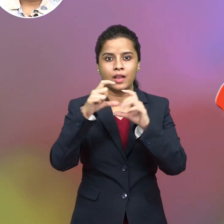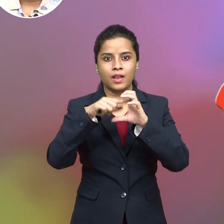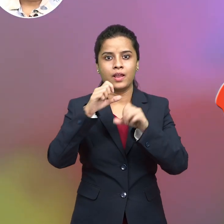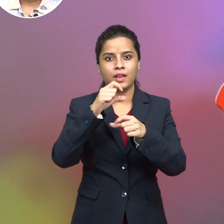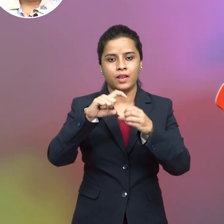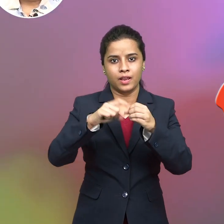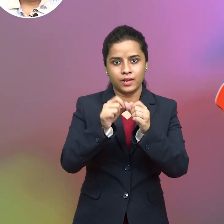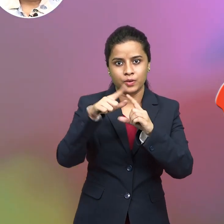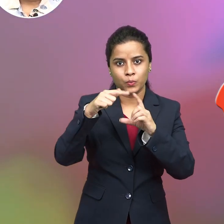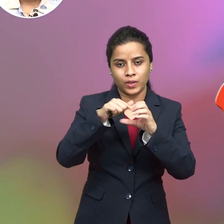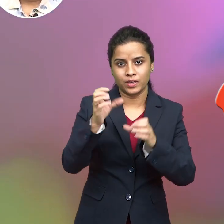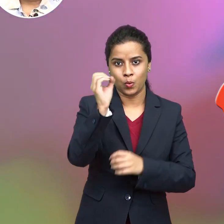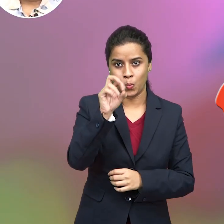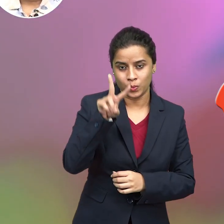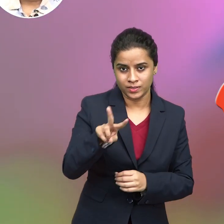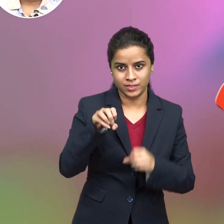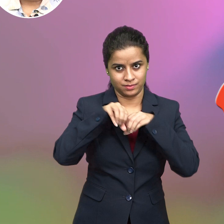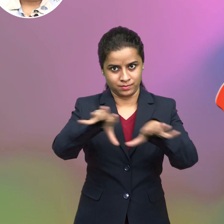supply.